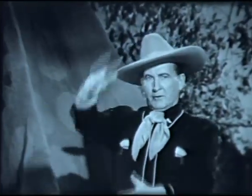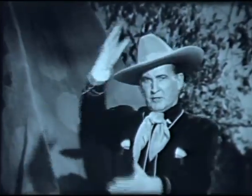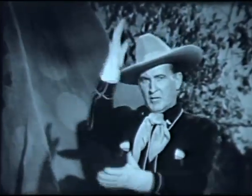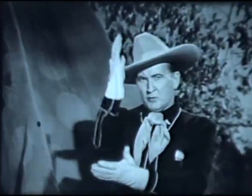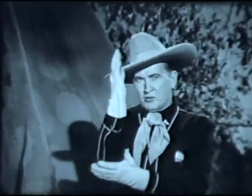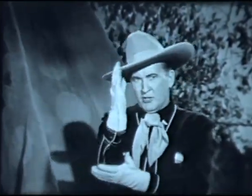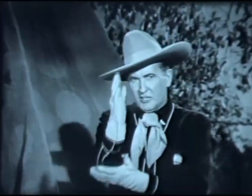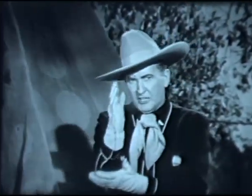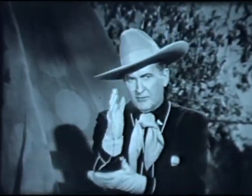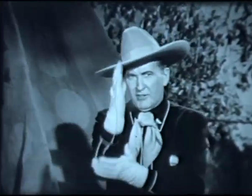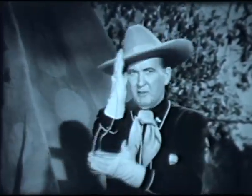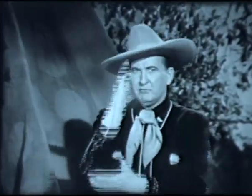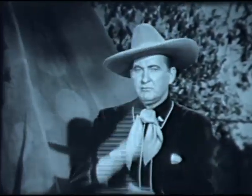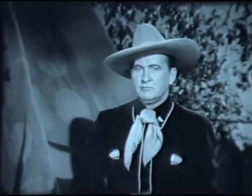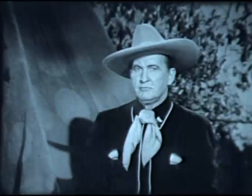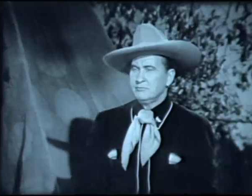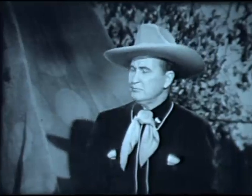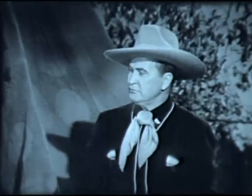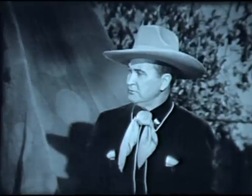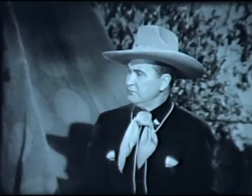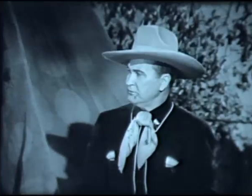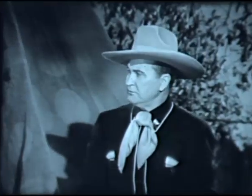that he was going to give them